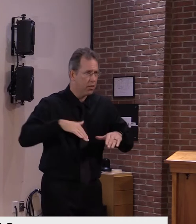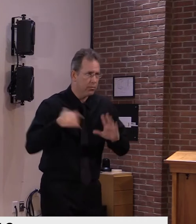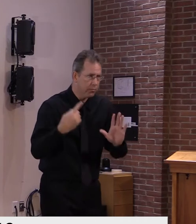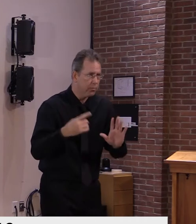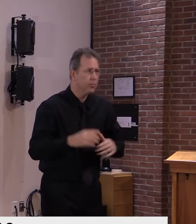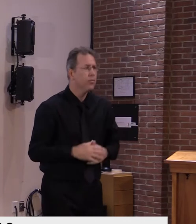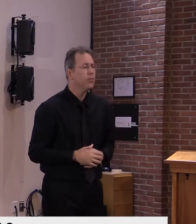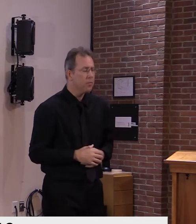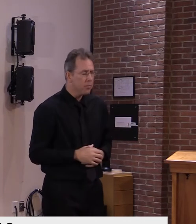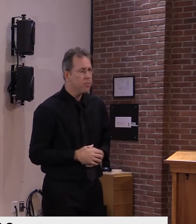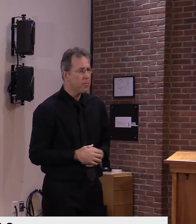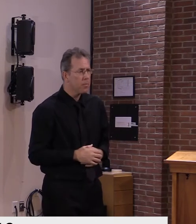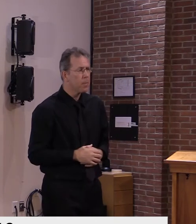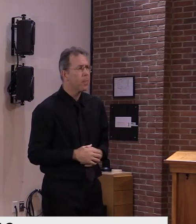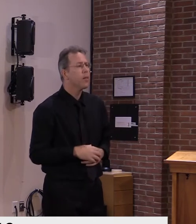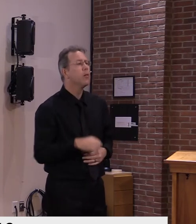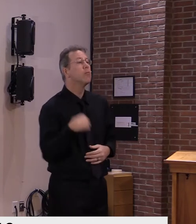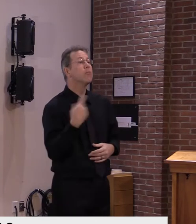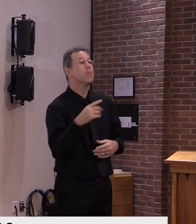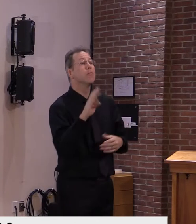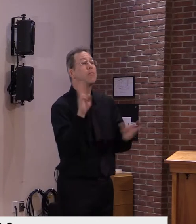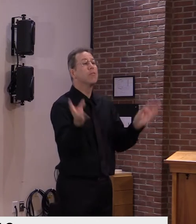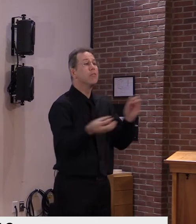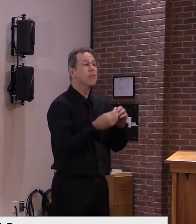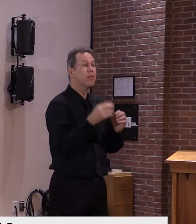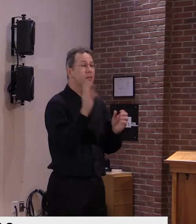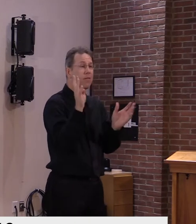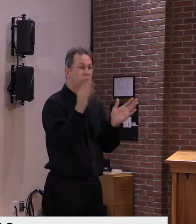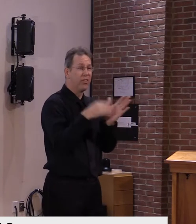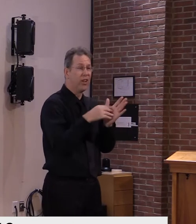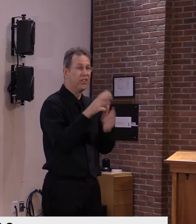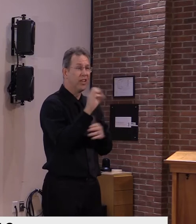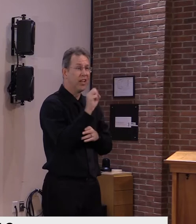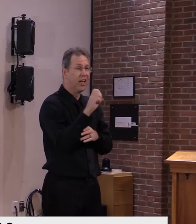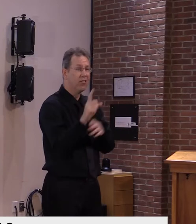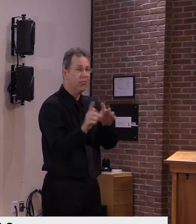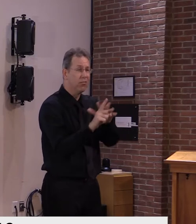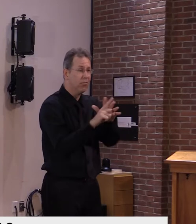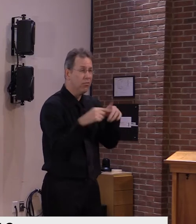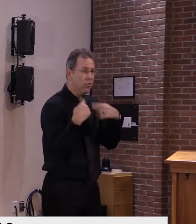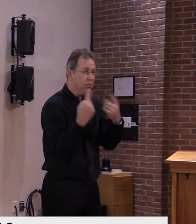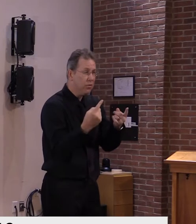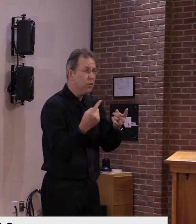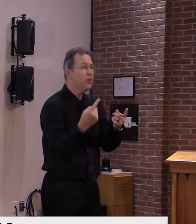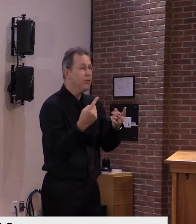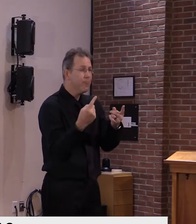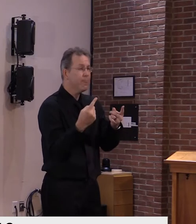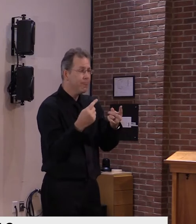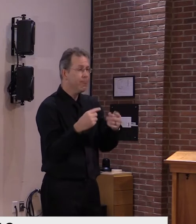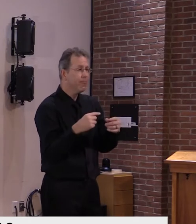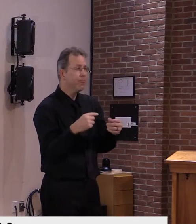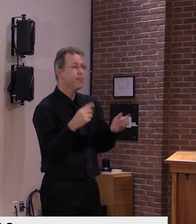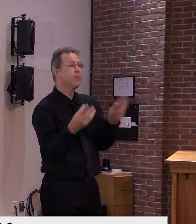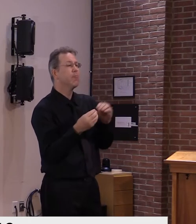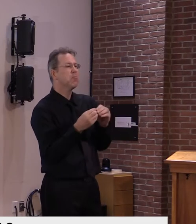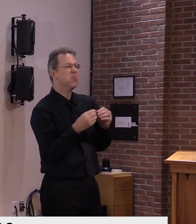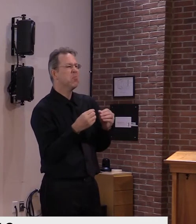the 4,000 case milestone, unfortunately 4,005 cases to be